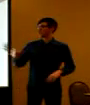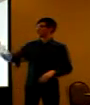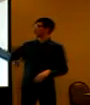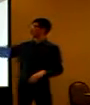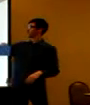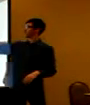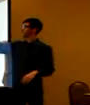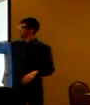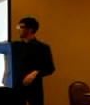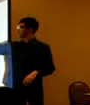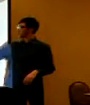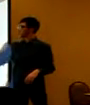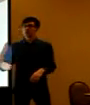Interpreters